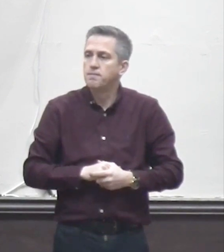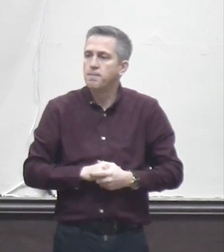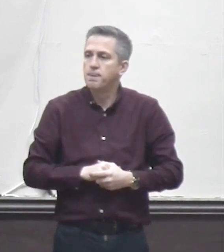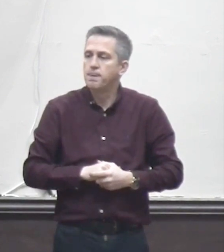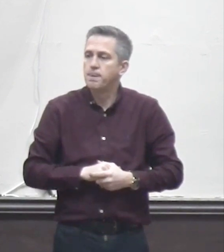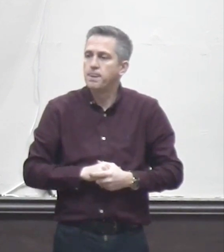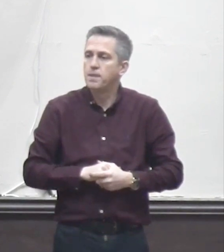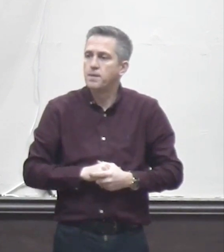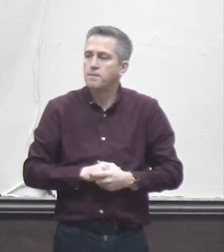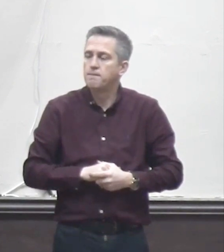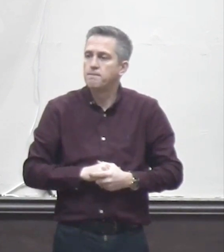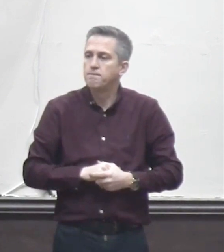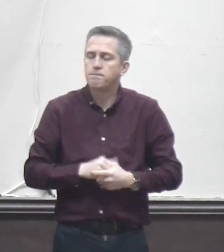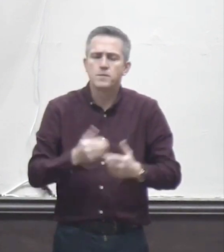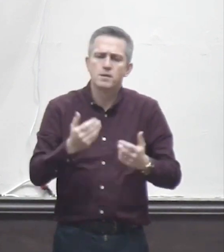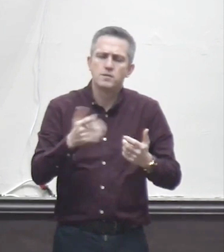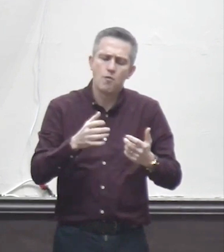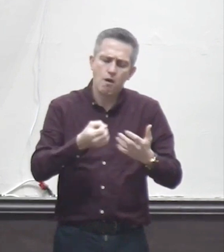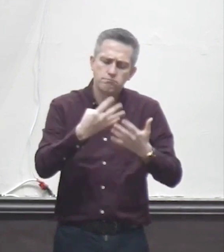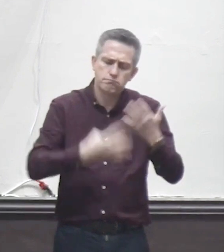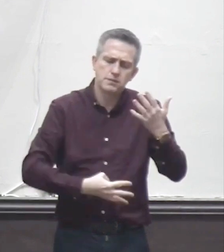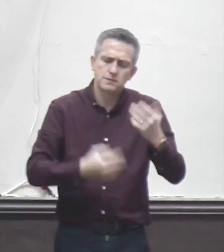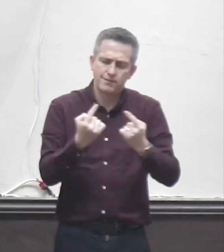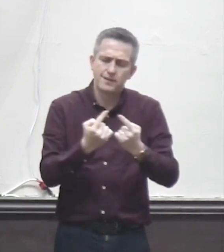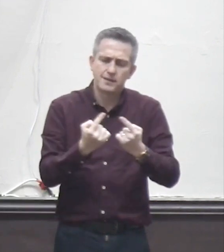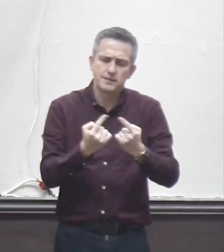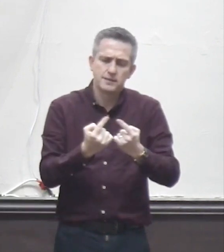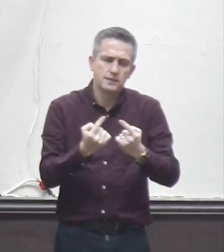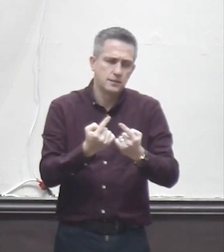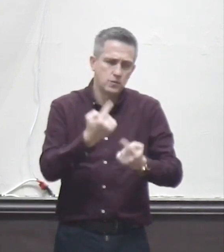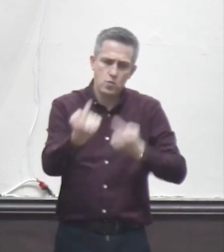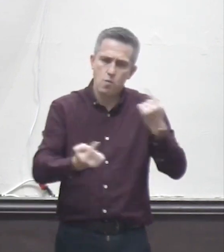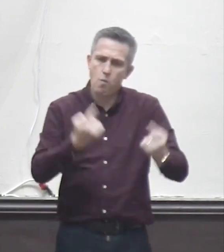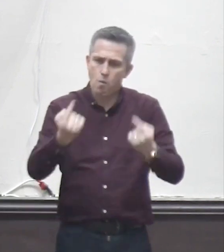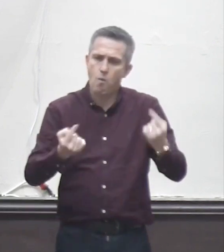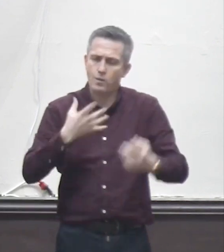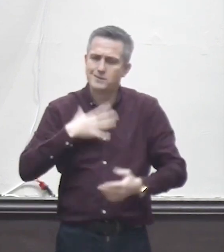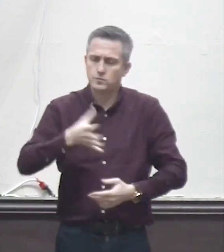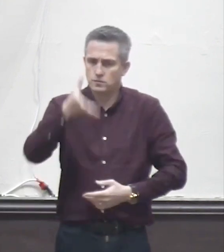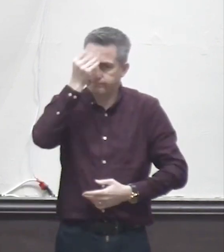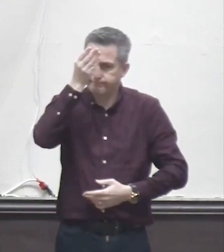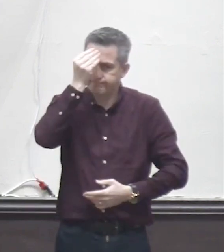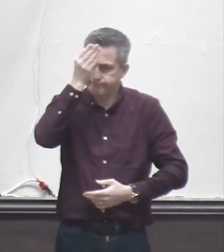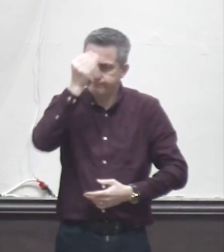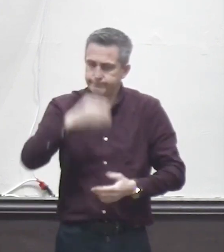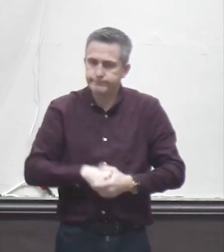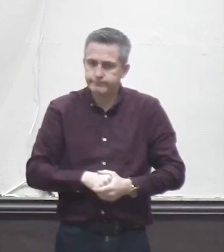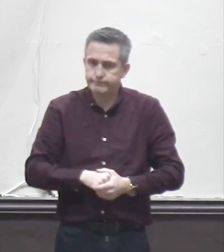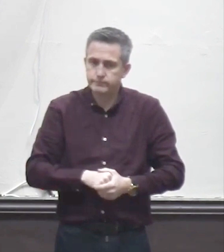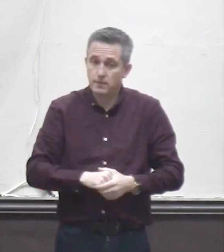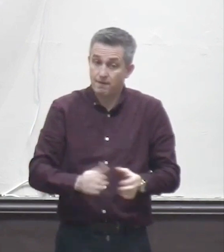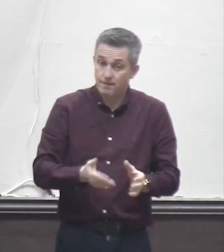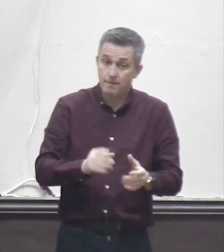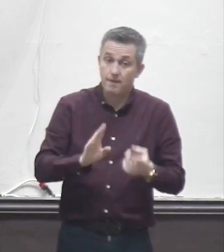are particular things that we need to understand with regards to it. First and foremost, that